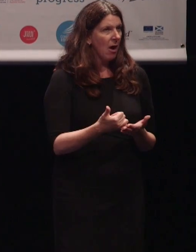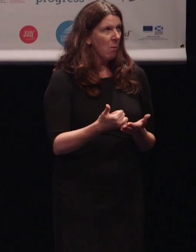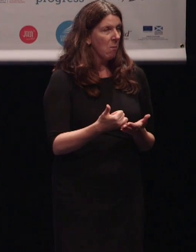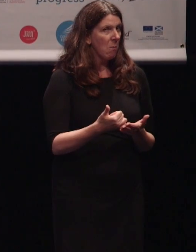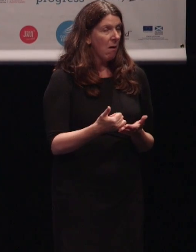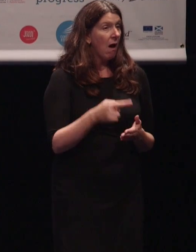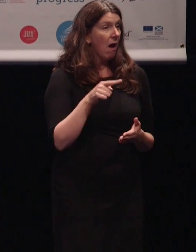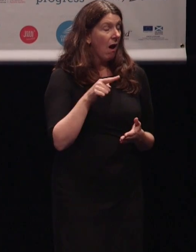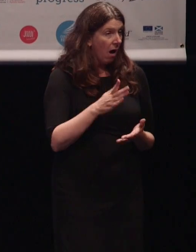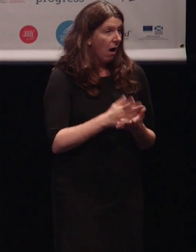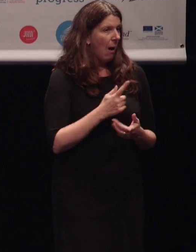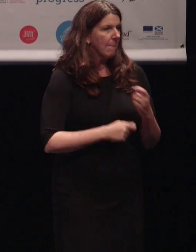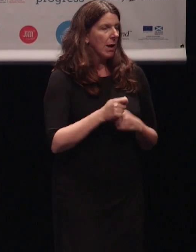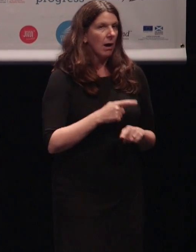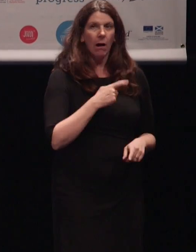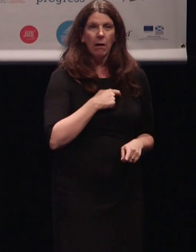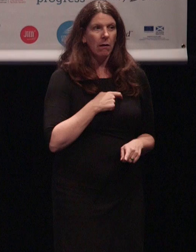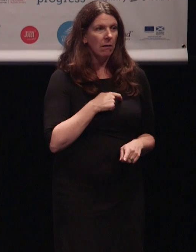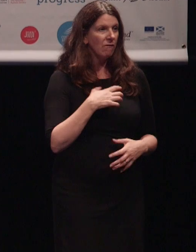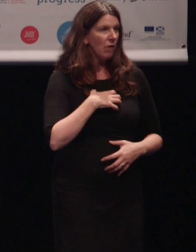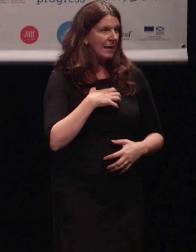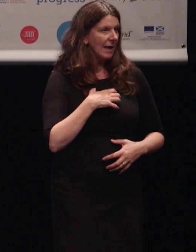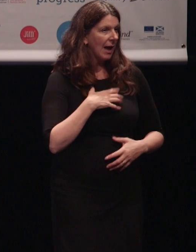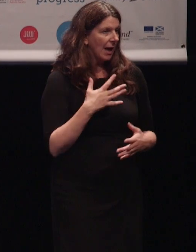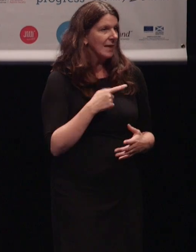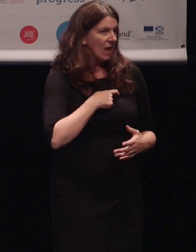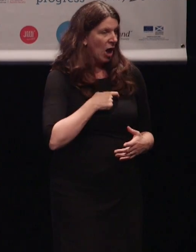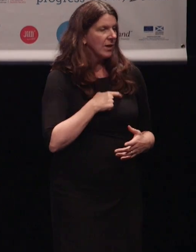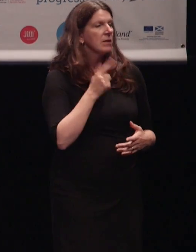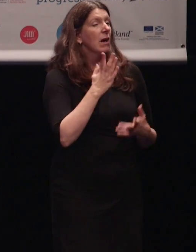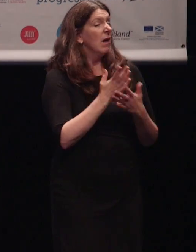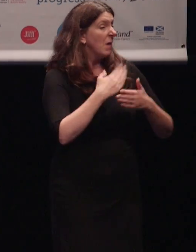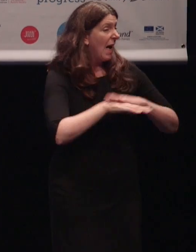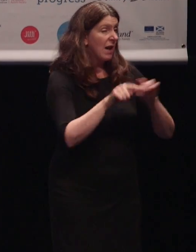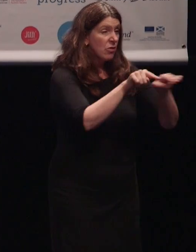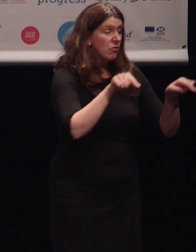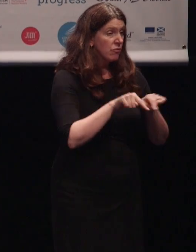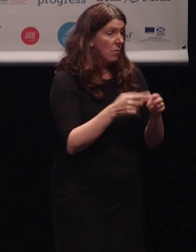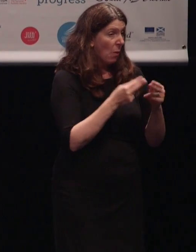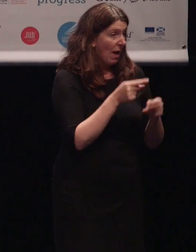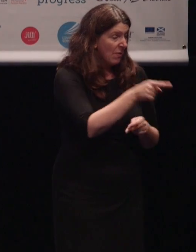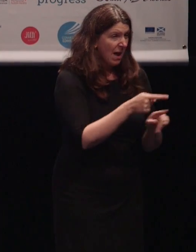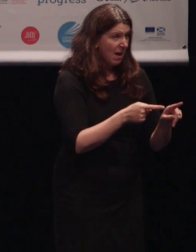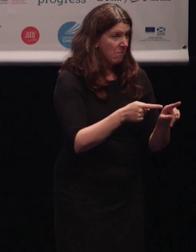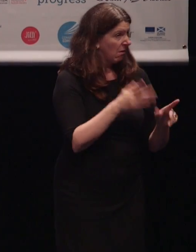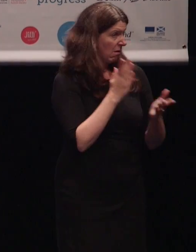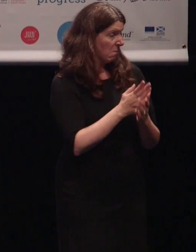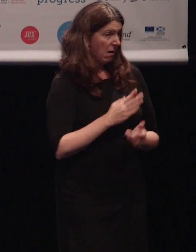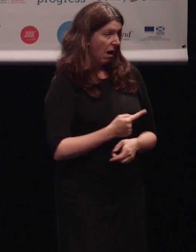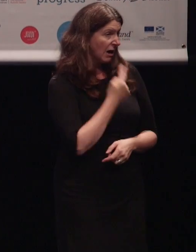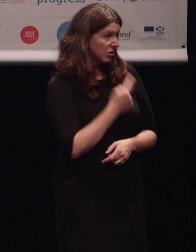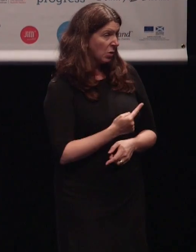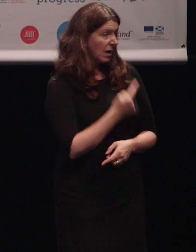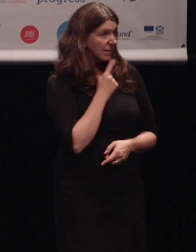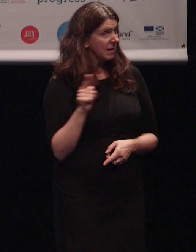alone with this man. So I told him, actually, this is what they gave me and what they said. Now I'm very nervous. And he said, relax,